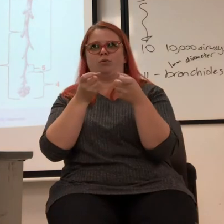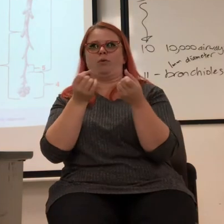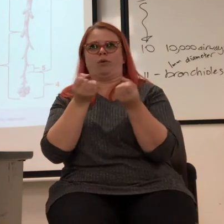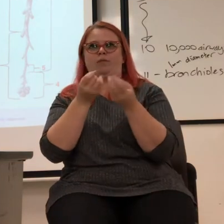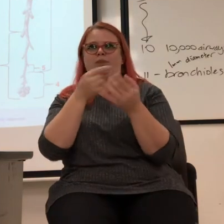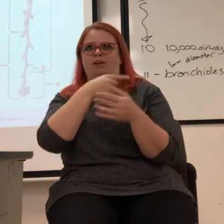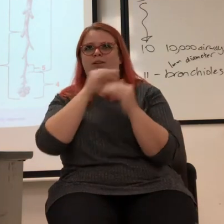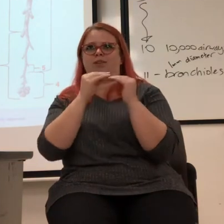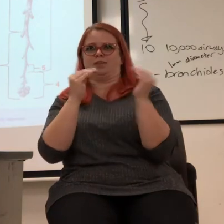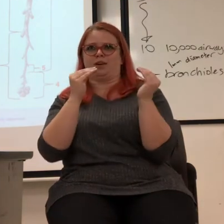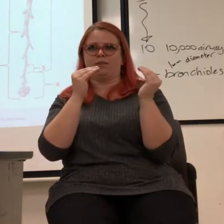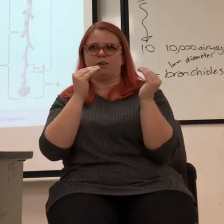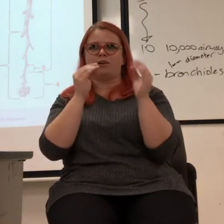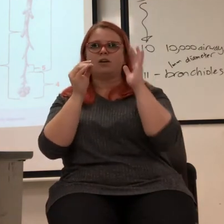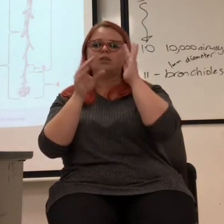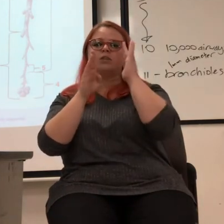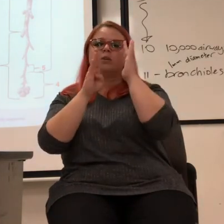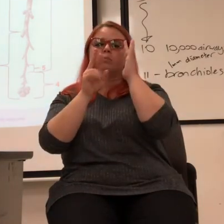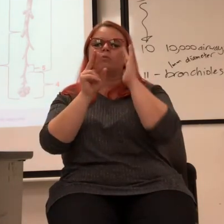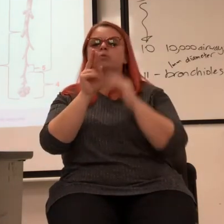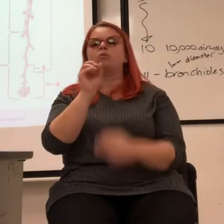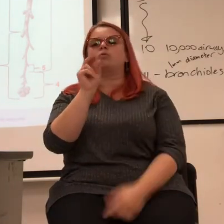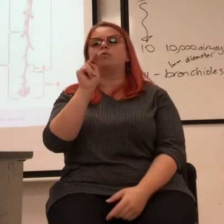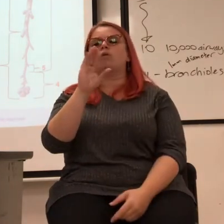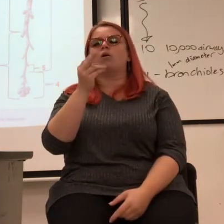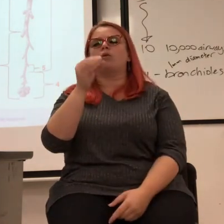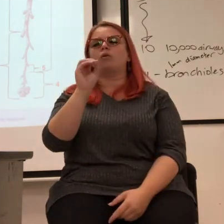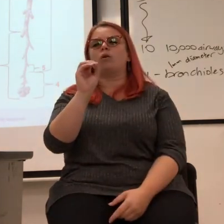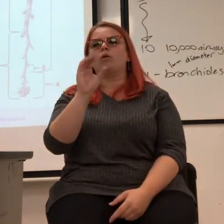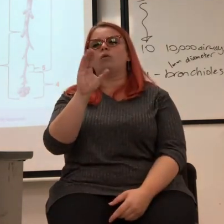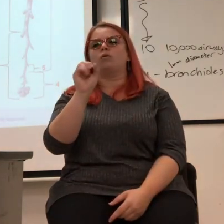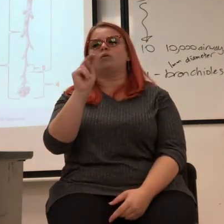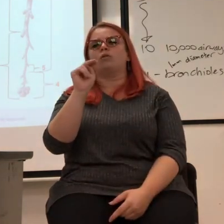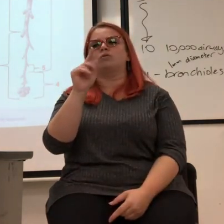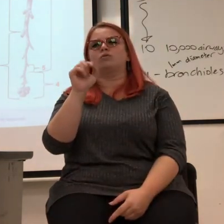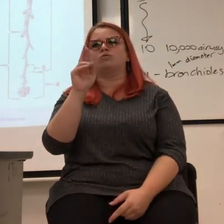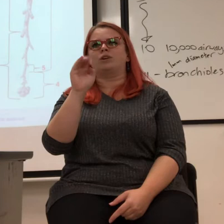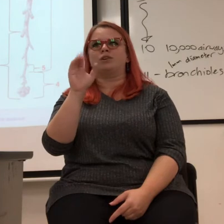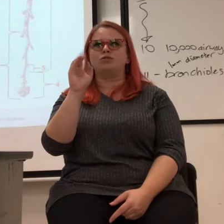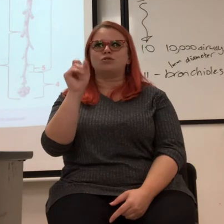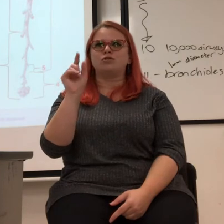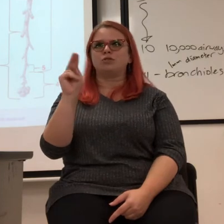Controls there. So we call it bronchoconstriction or dilation.